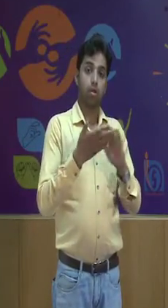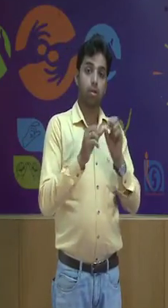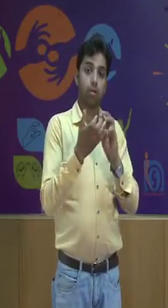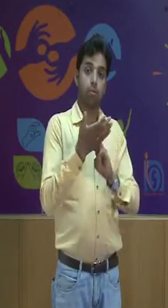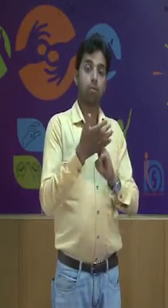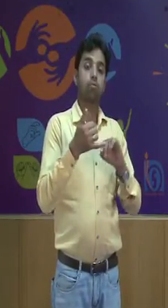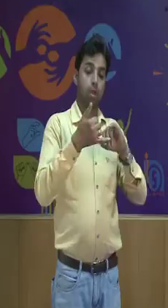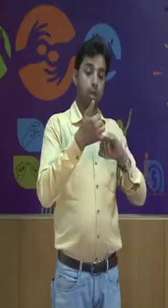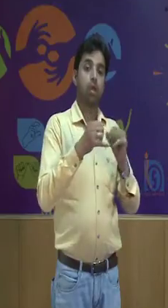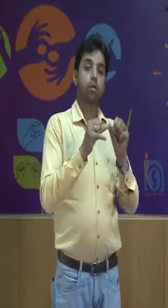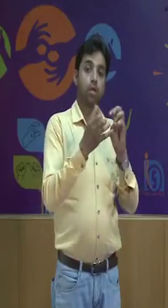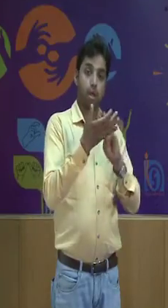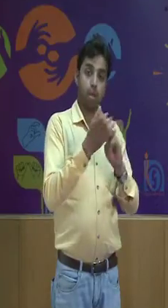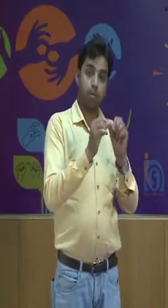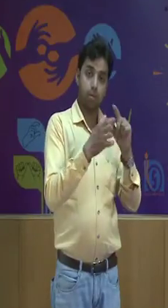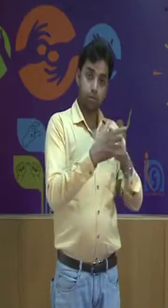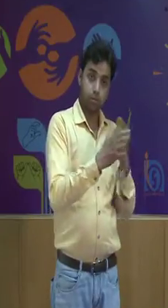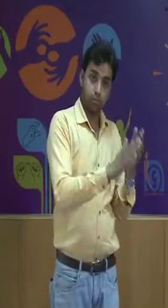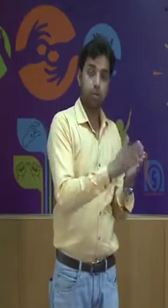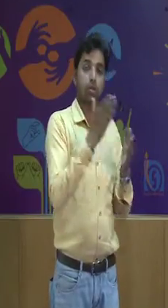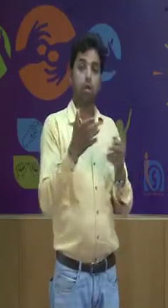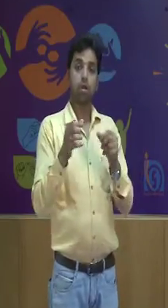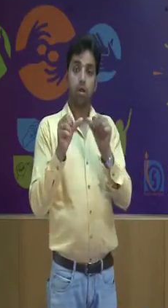Samaj also became very important.